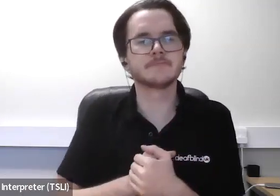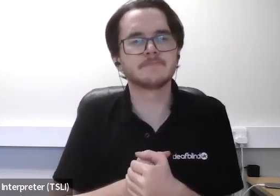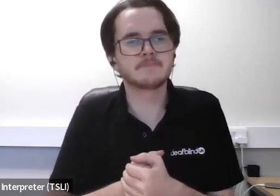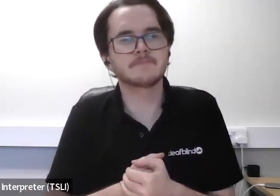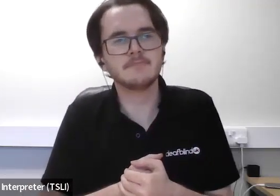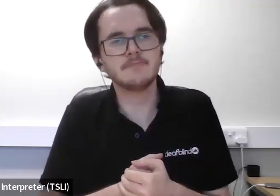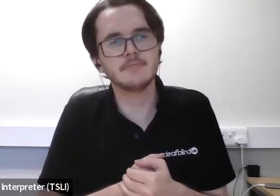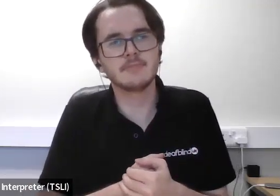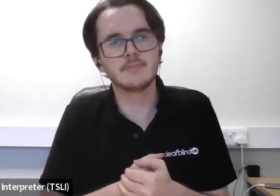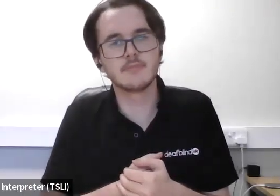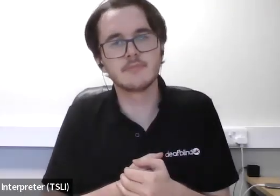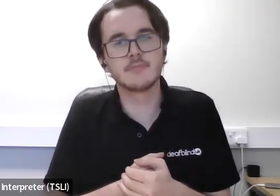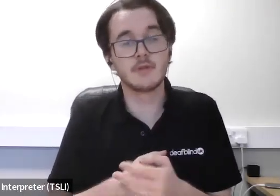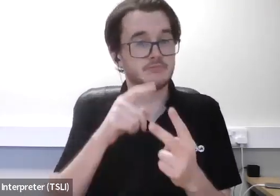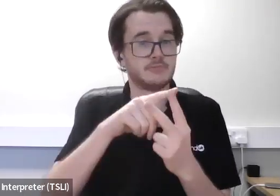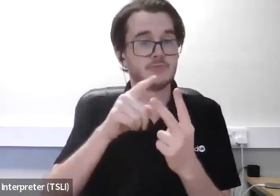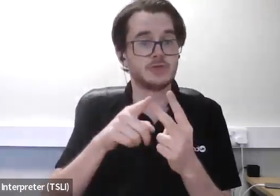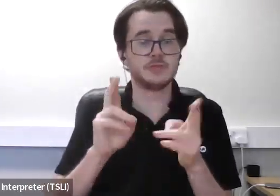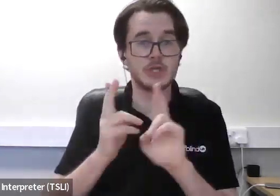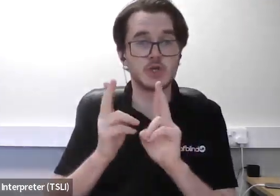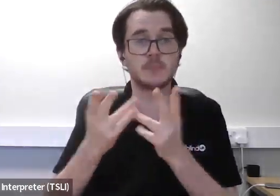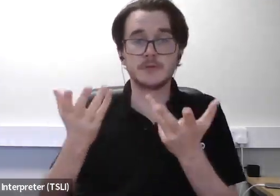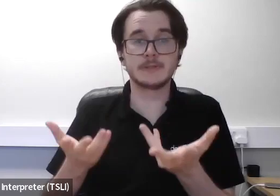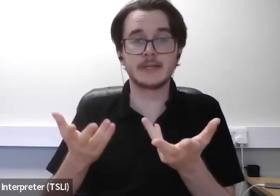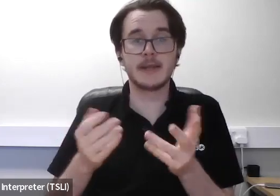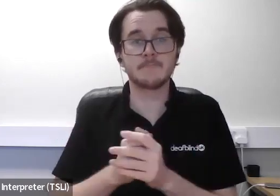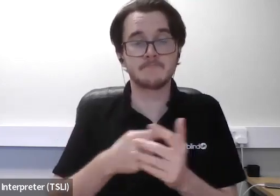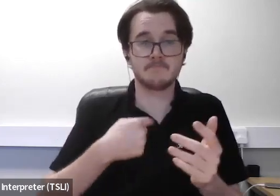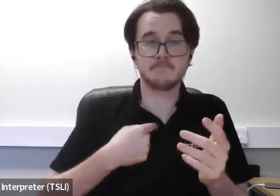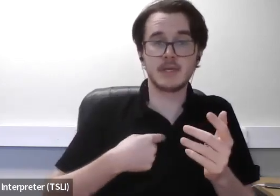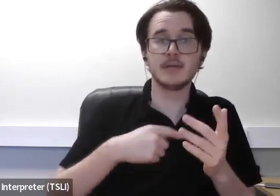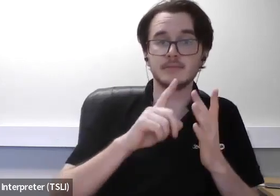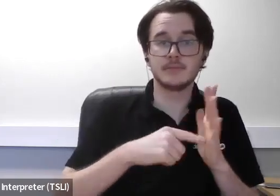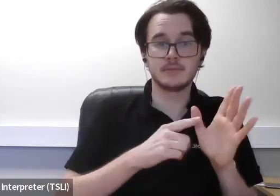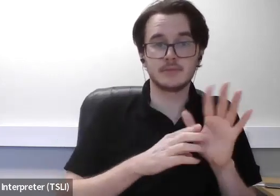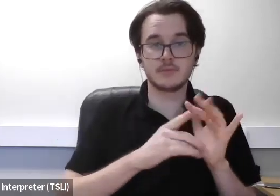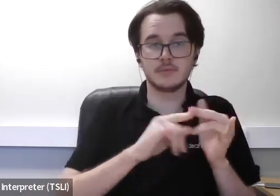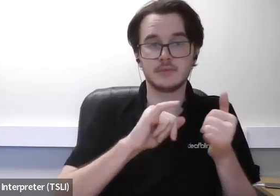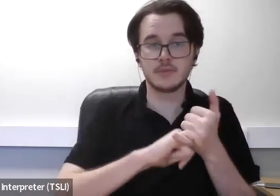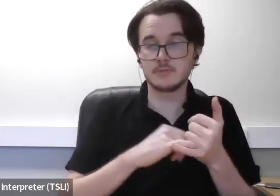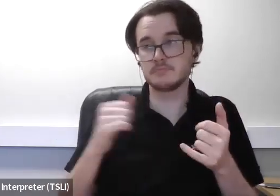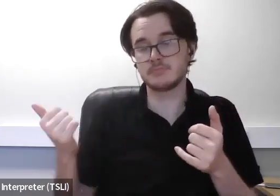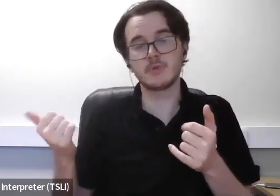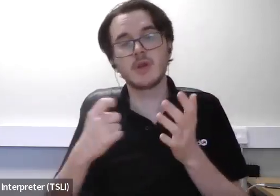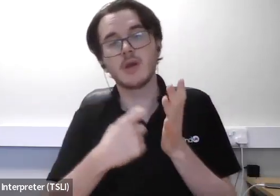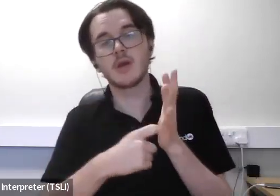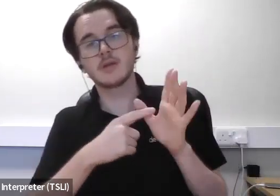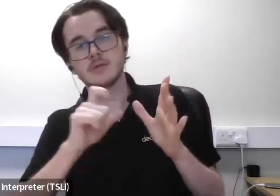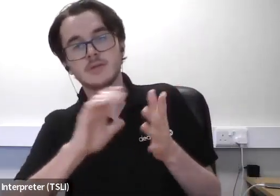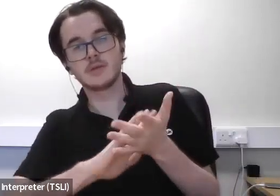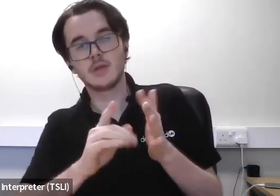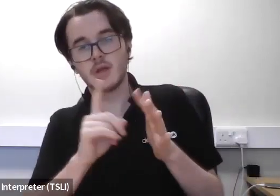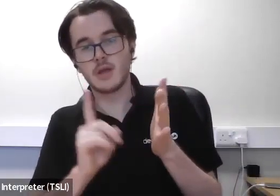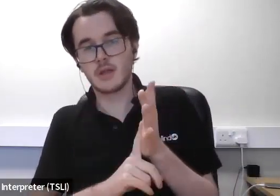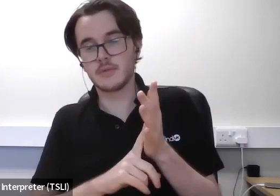As Karen said, we've got two BSL interpreters here today, James McVicker and Rachel, and they will be swapping at